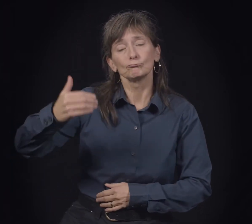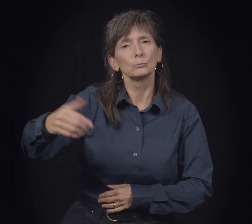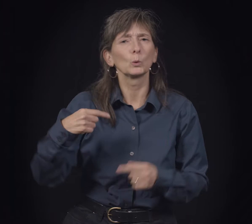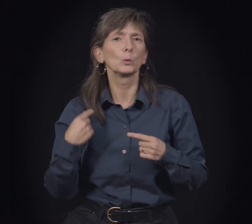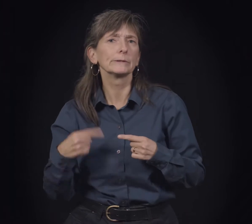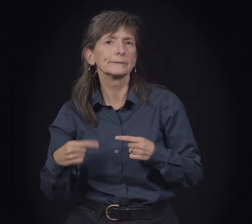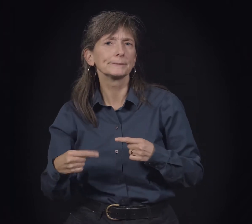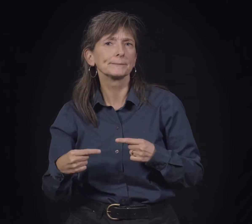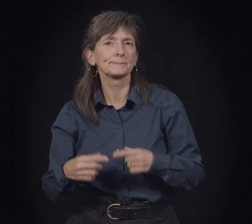reviewed?